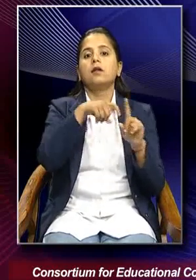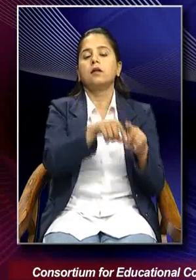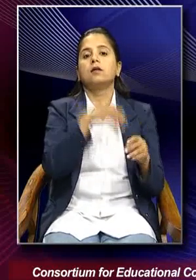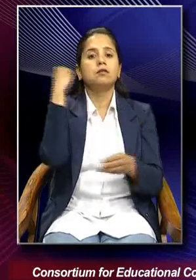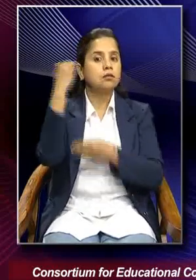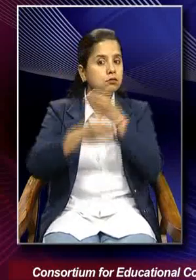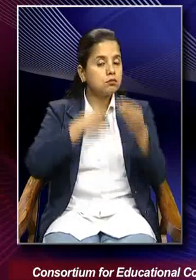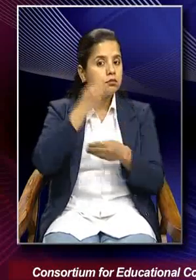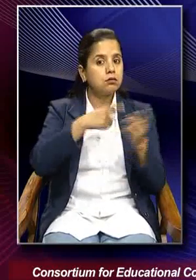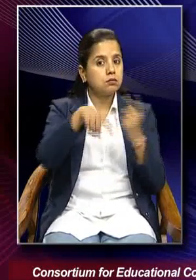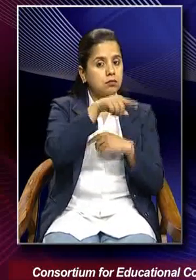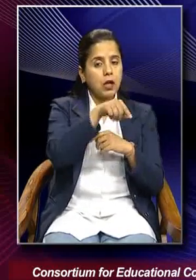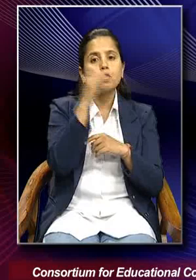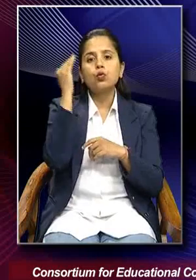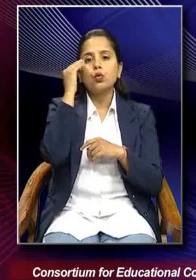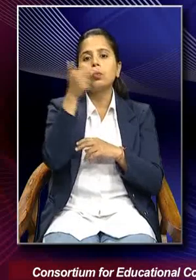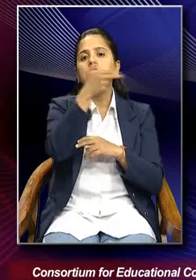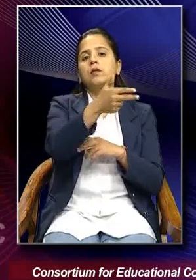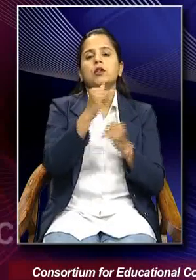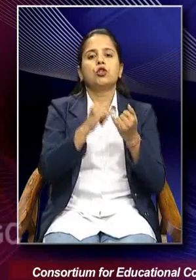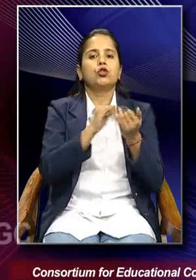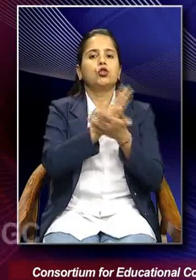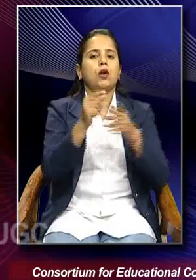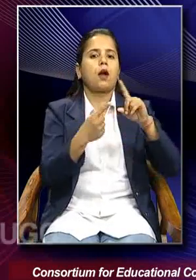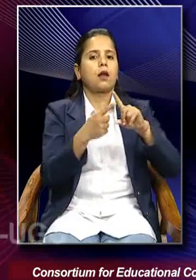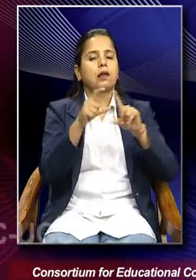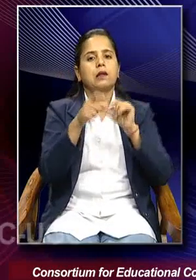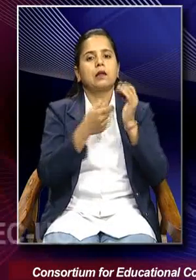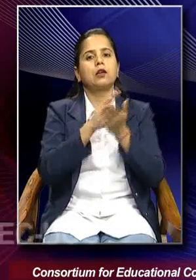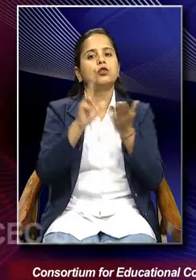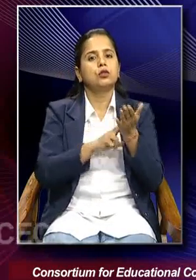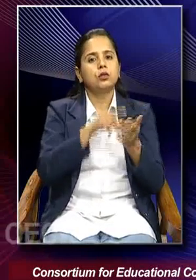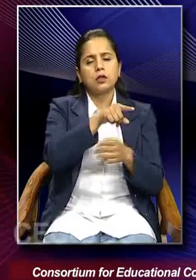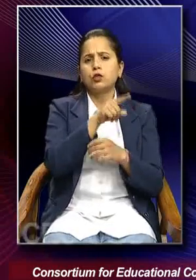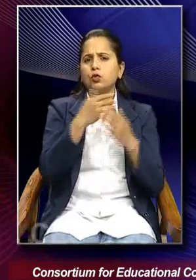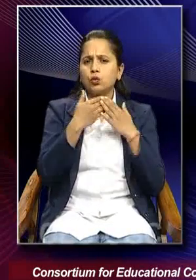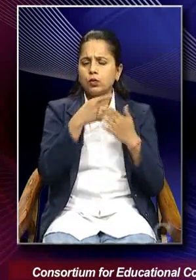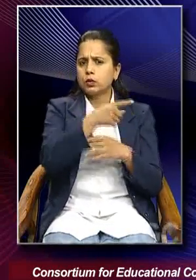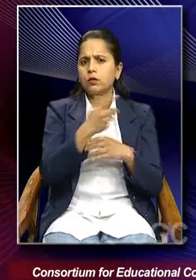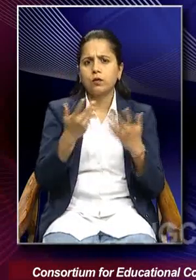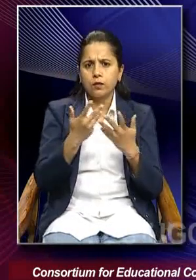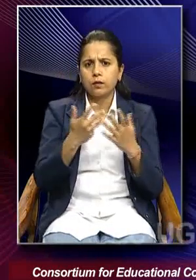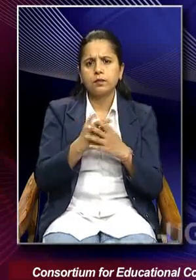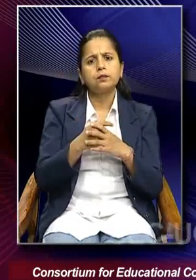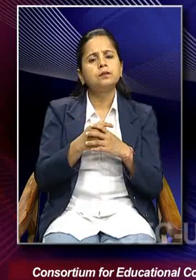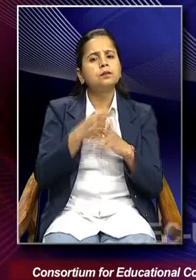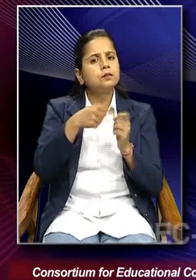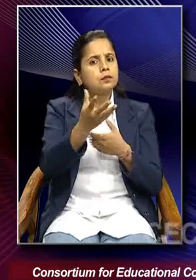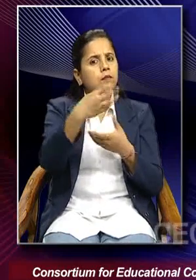are often known as the Shad Darshan. And they are what are these schools? These schools